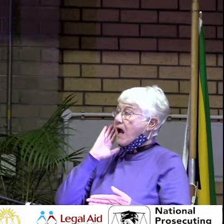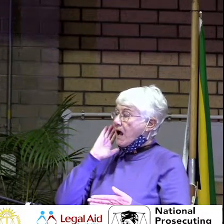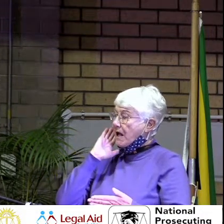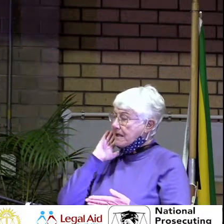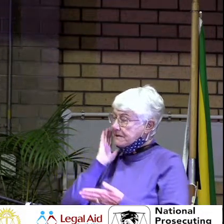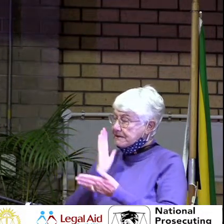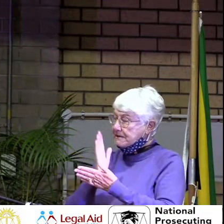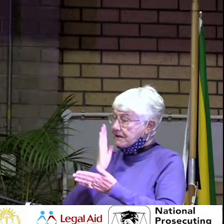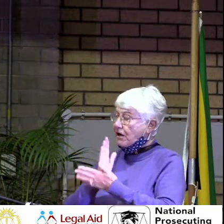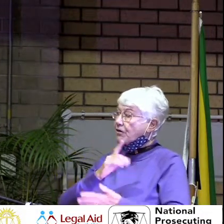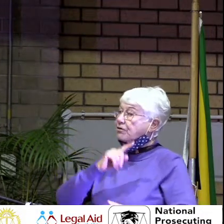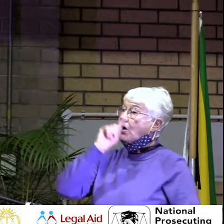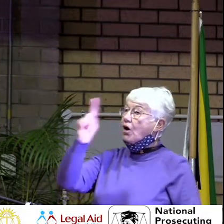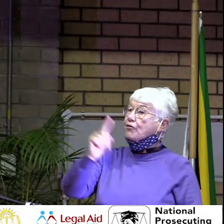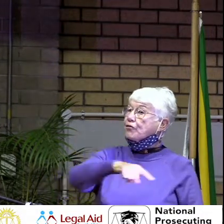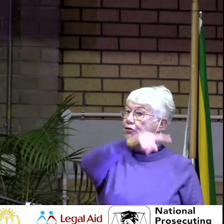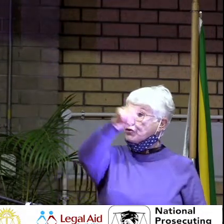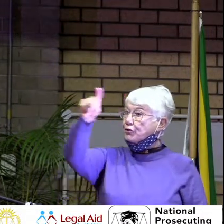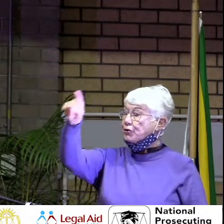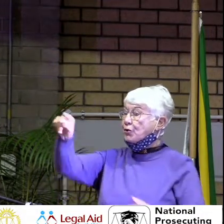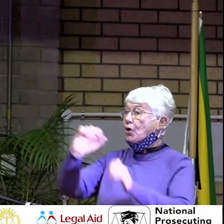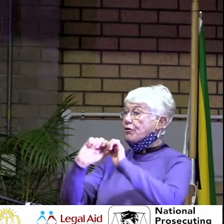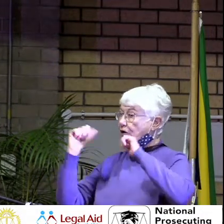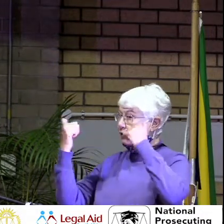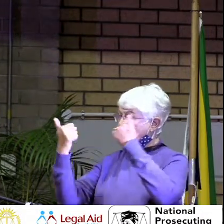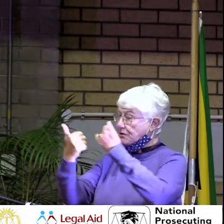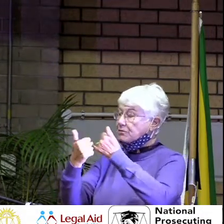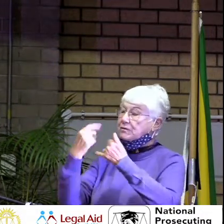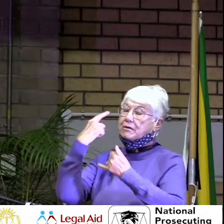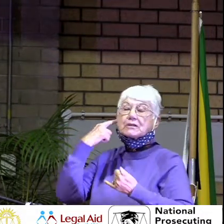of communities are heard.